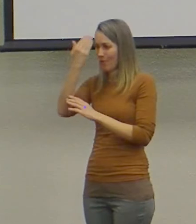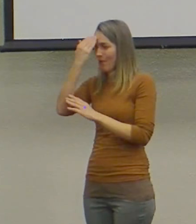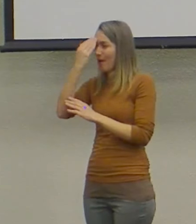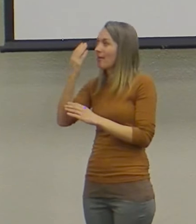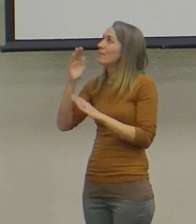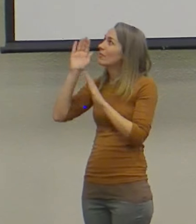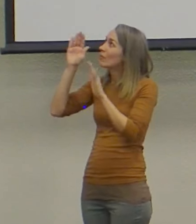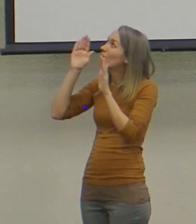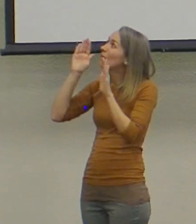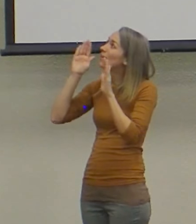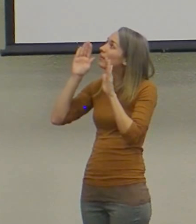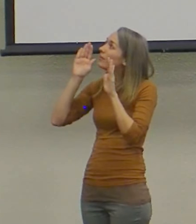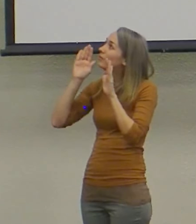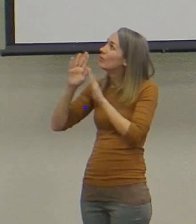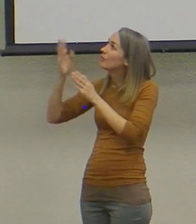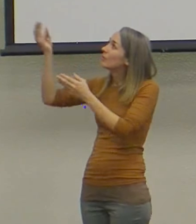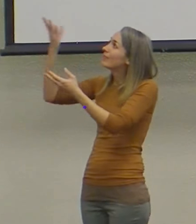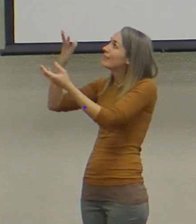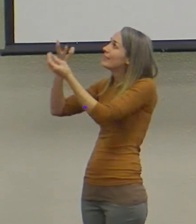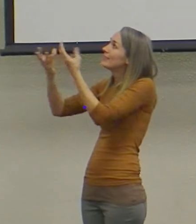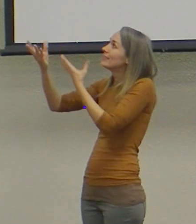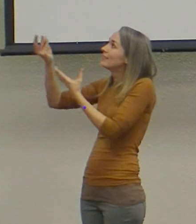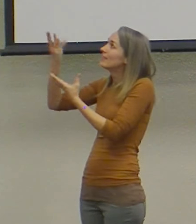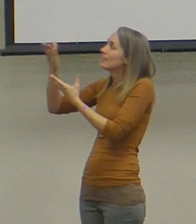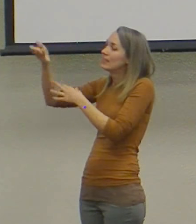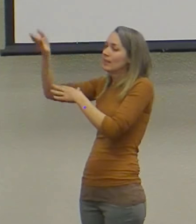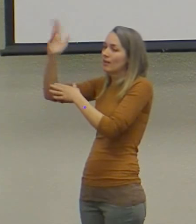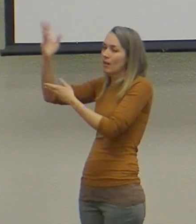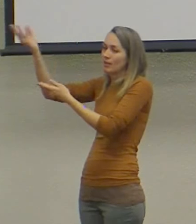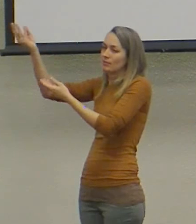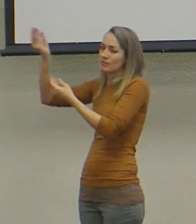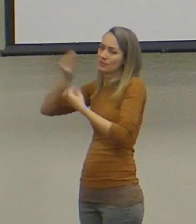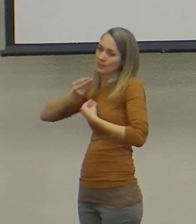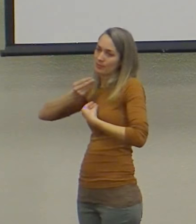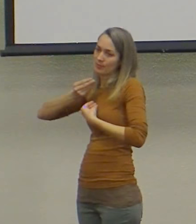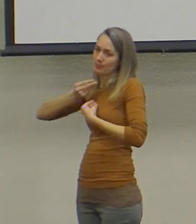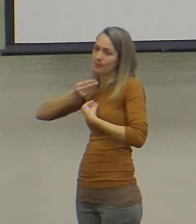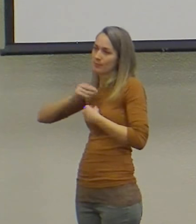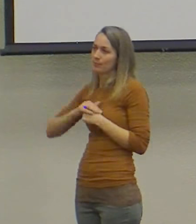wonderful provisions that God has made for us.